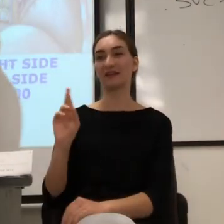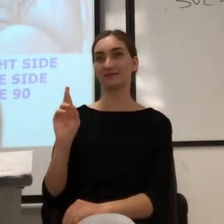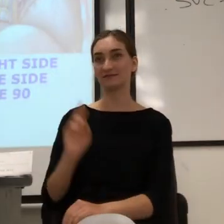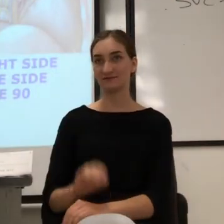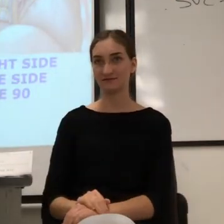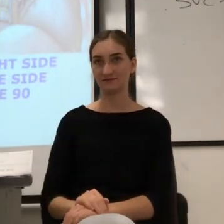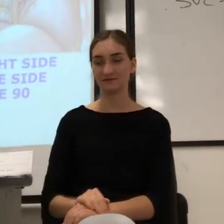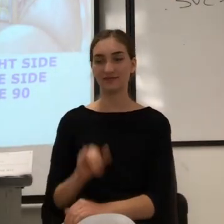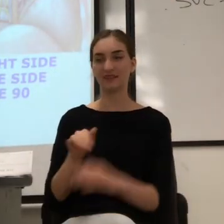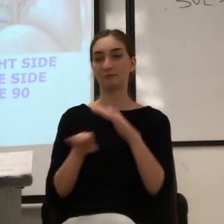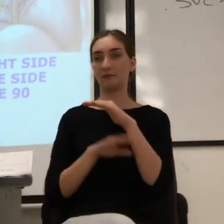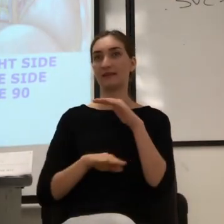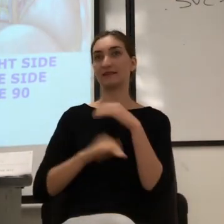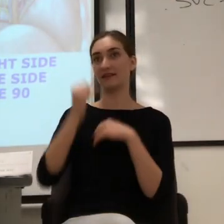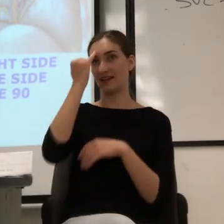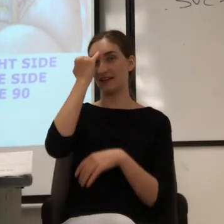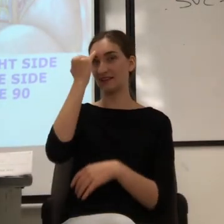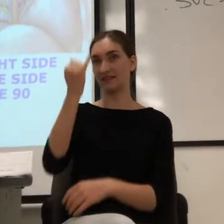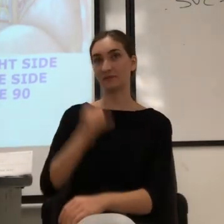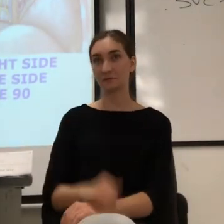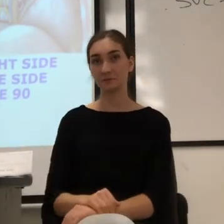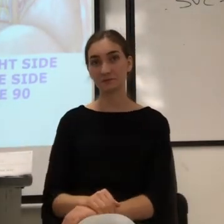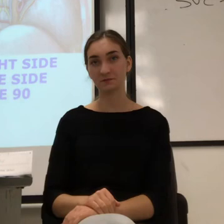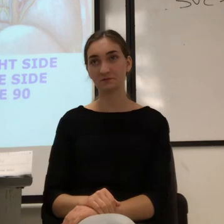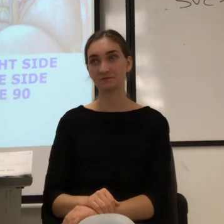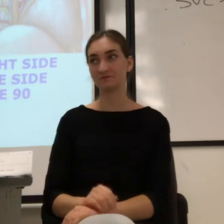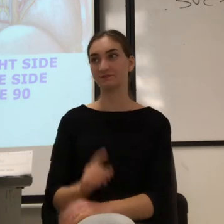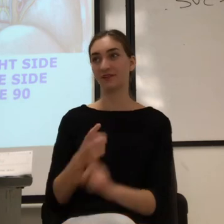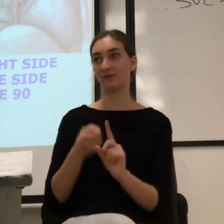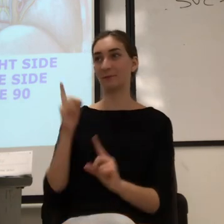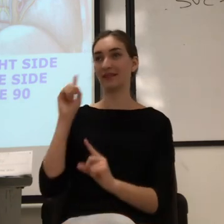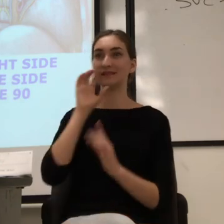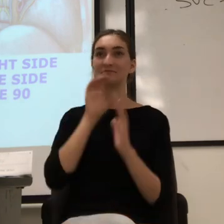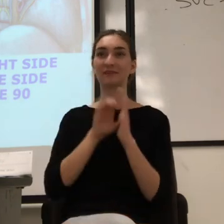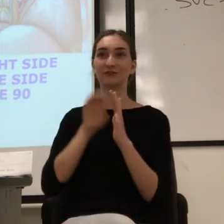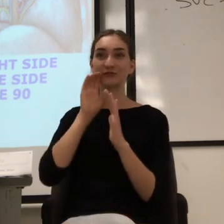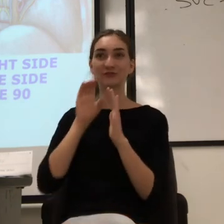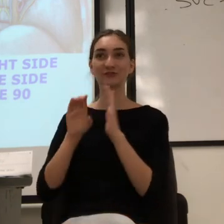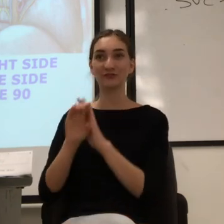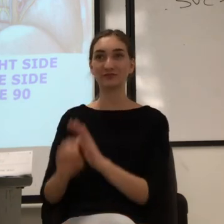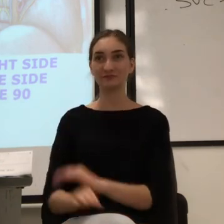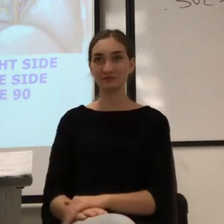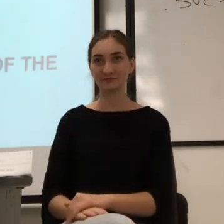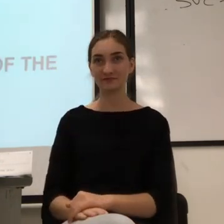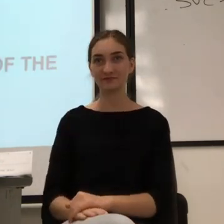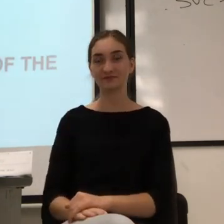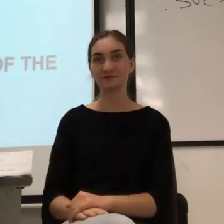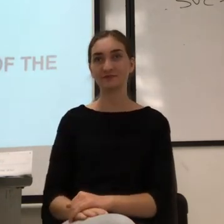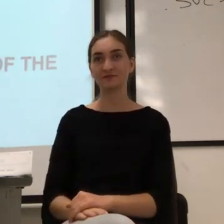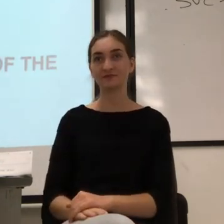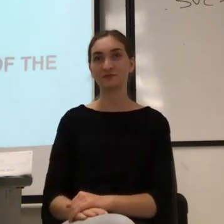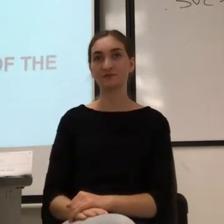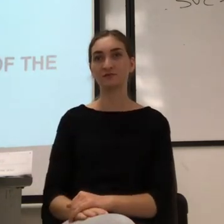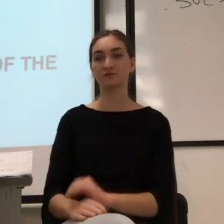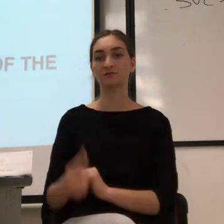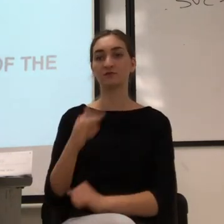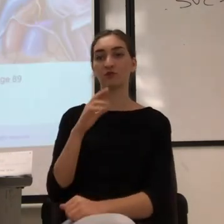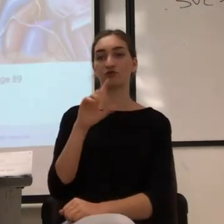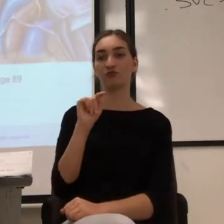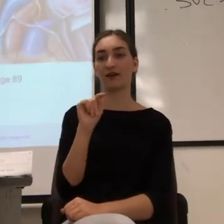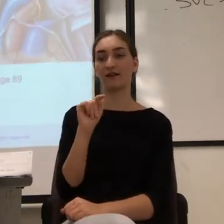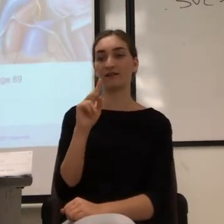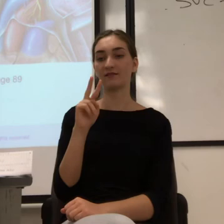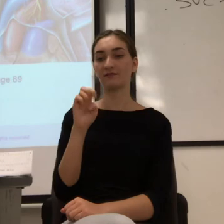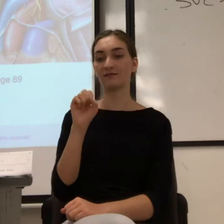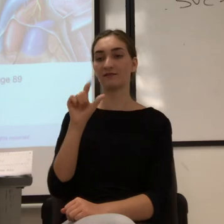That's the basic idea of what I wanted to get out of those pictures, trying to teach you how the heart sits in the chest. So the great vessels of the heart, I